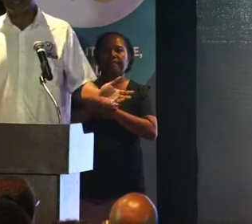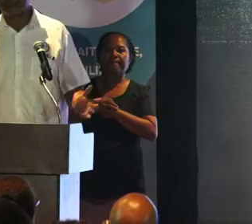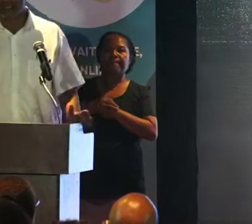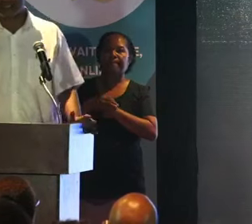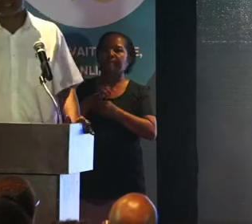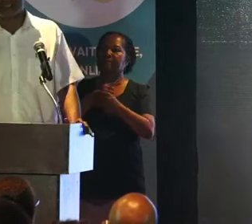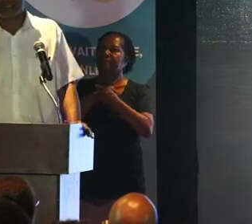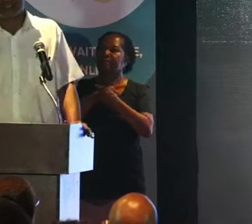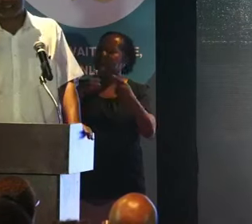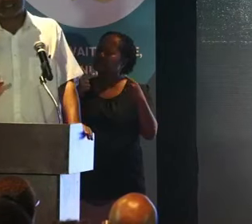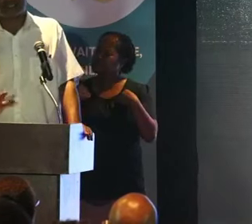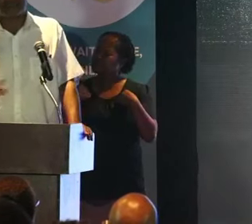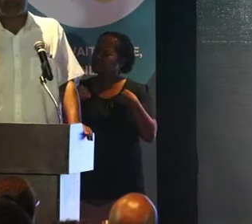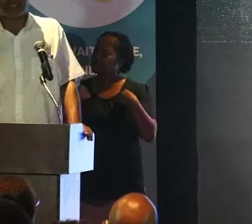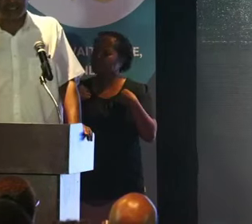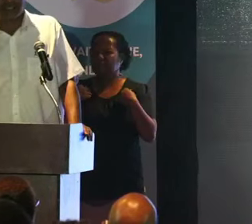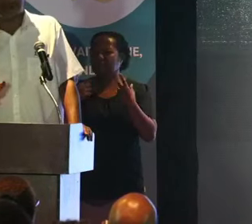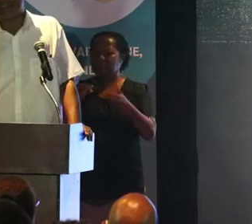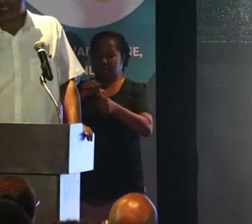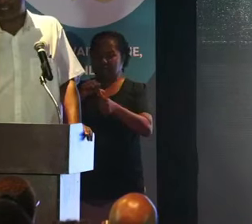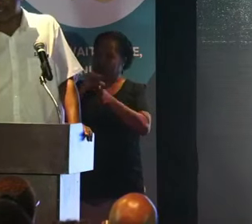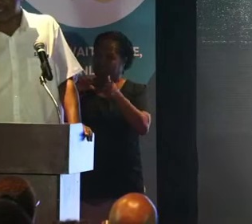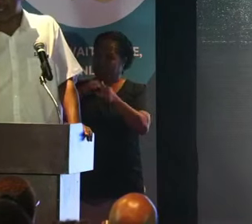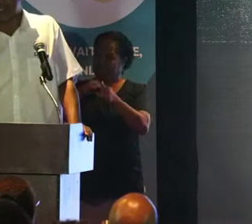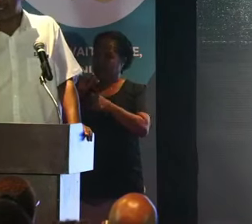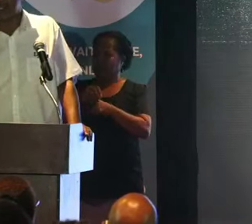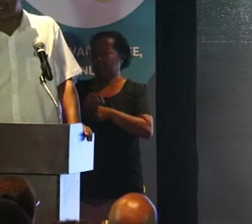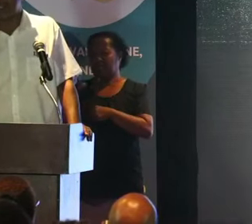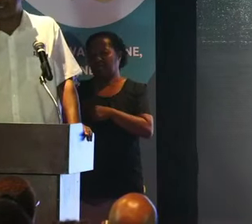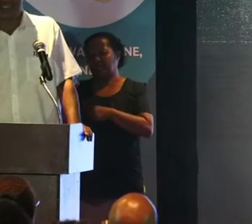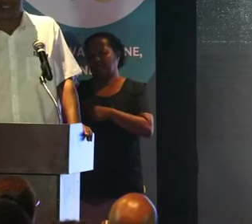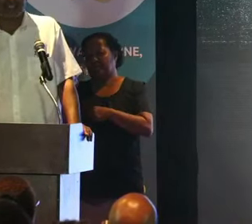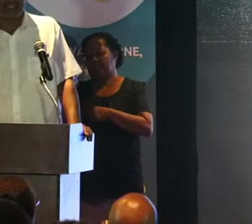another misunderstanding that associations are businesses.